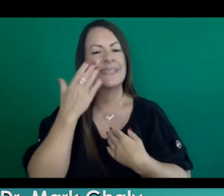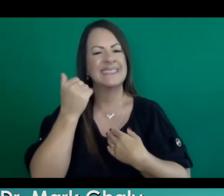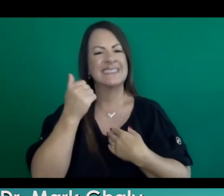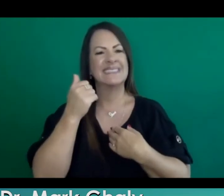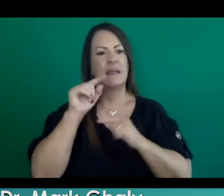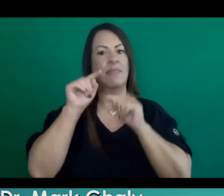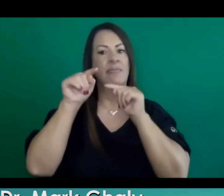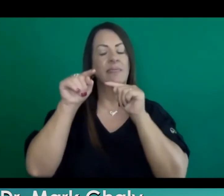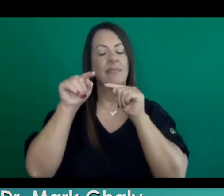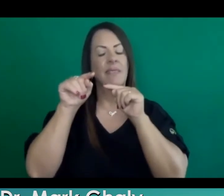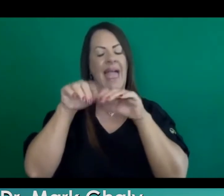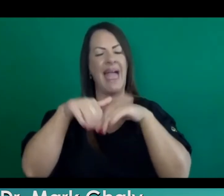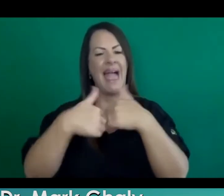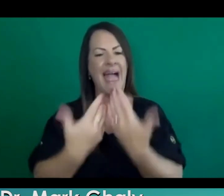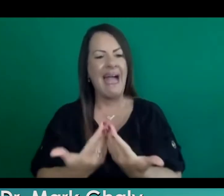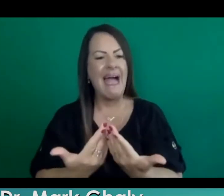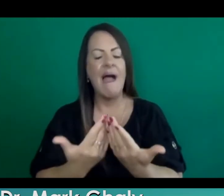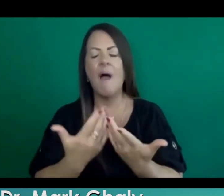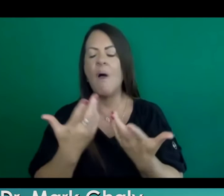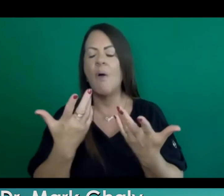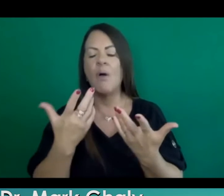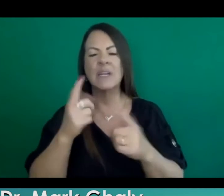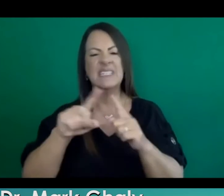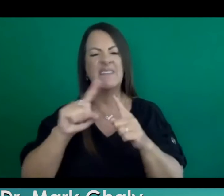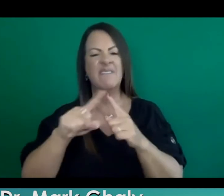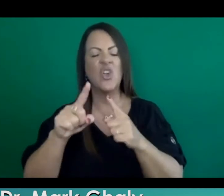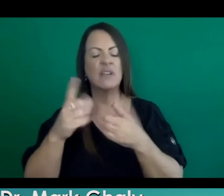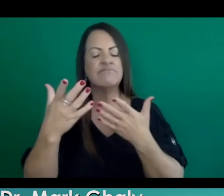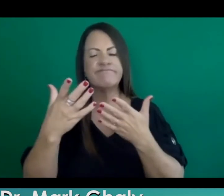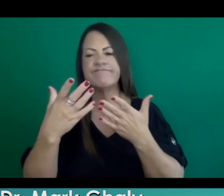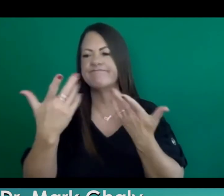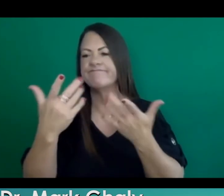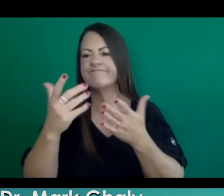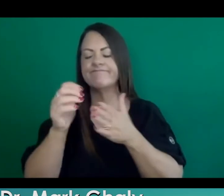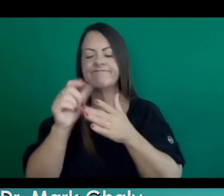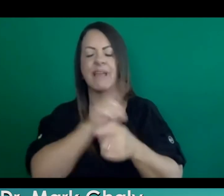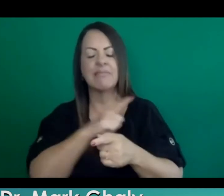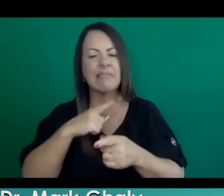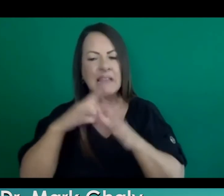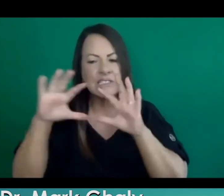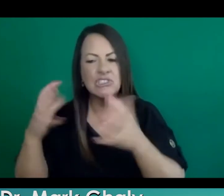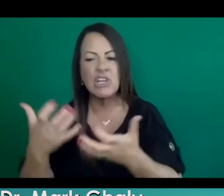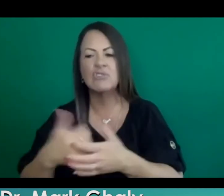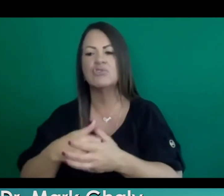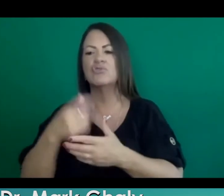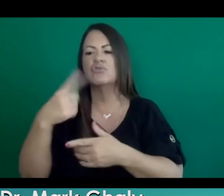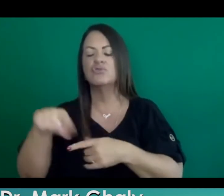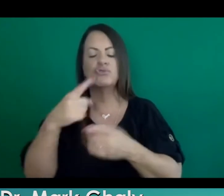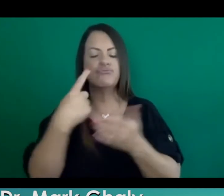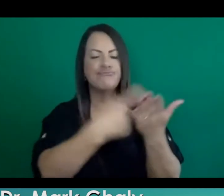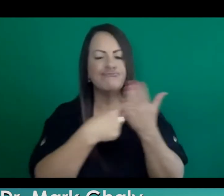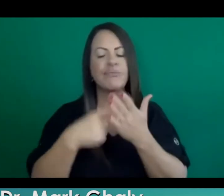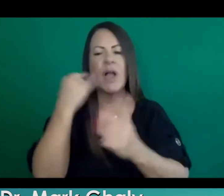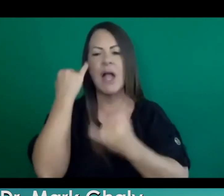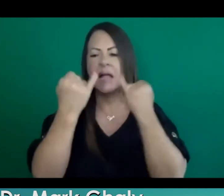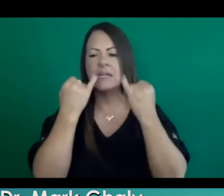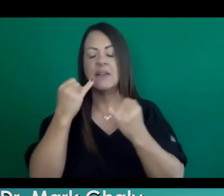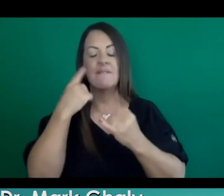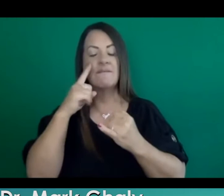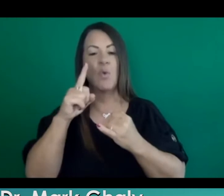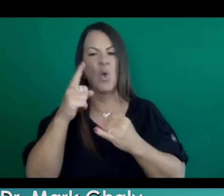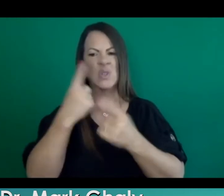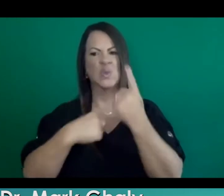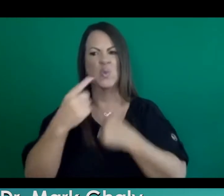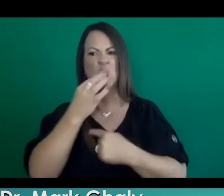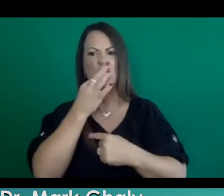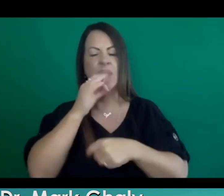the discussions with local officials about updating reopening guidelines, since we saw previous spikes in part connected to past holiday weekend. Yeah,